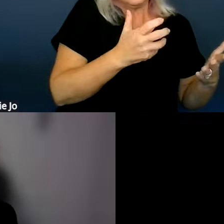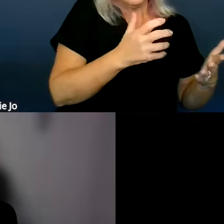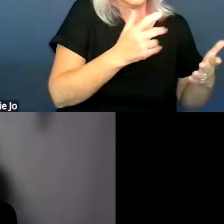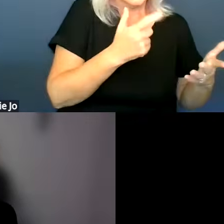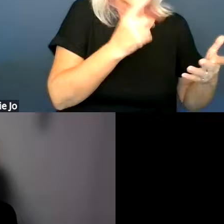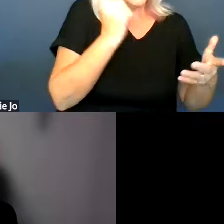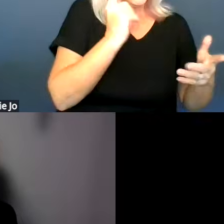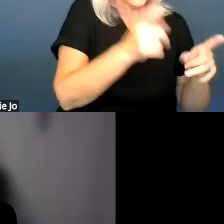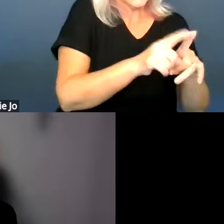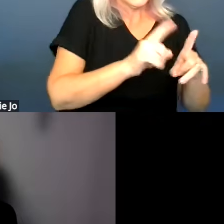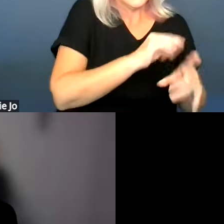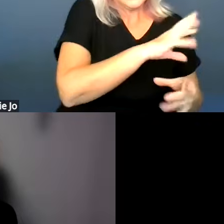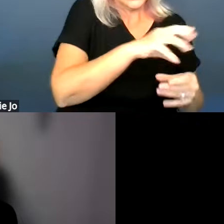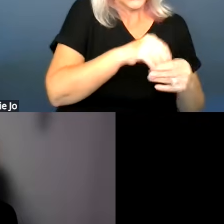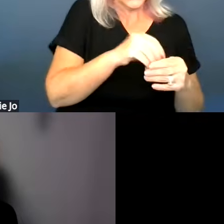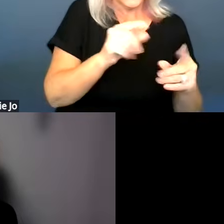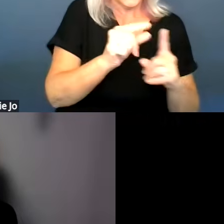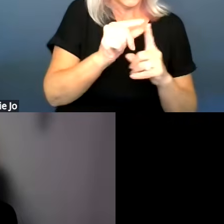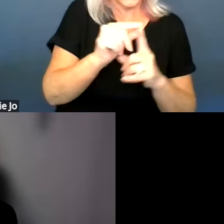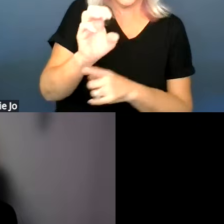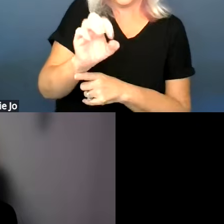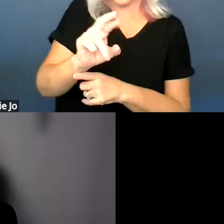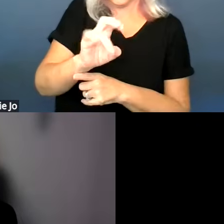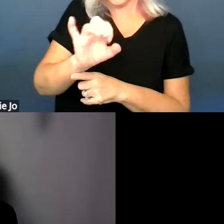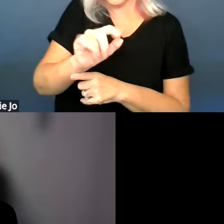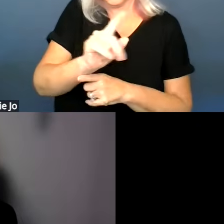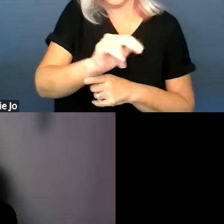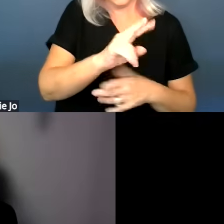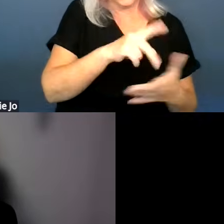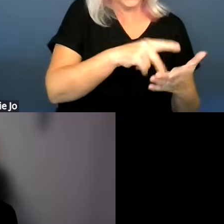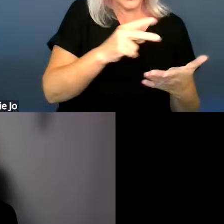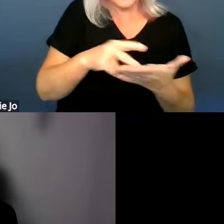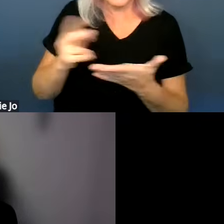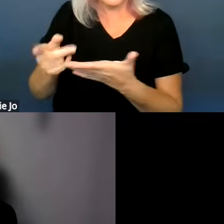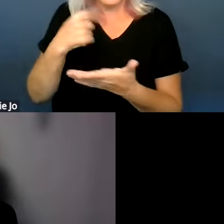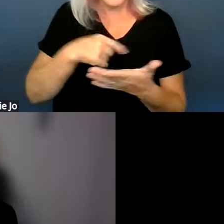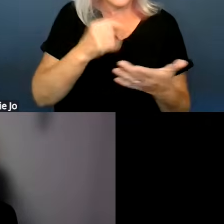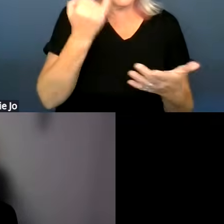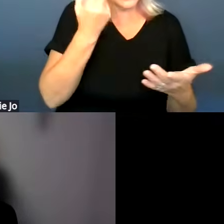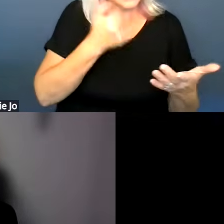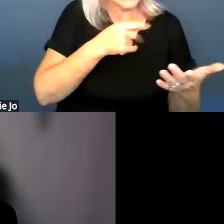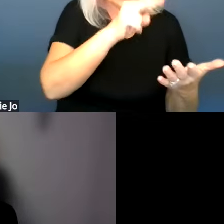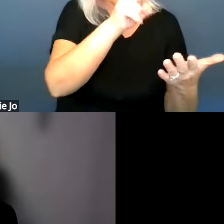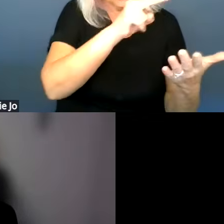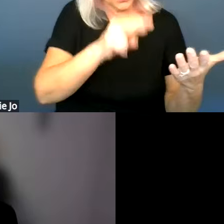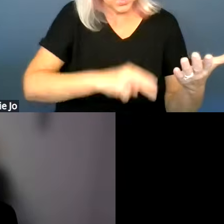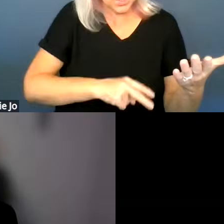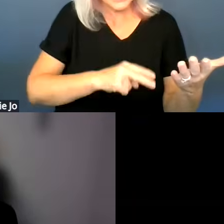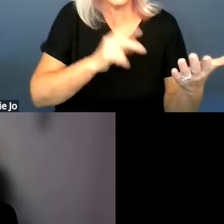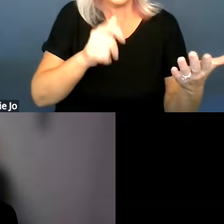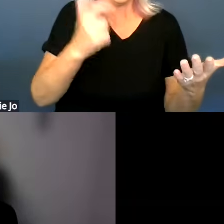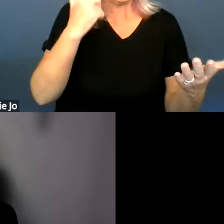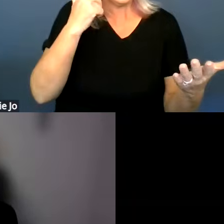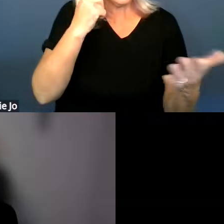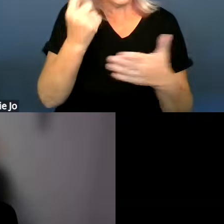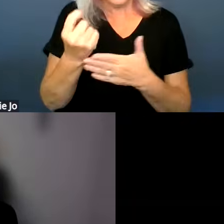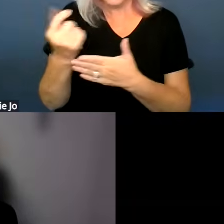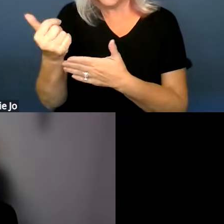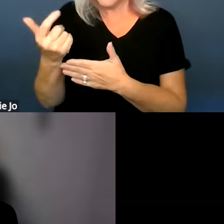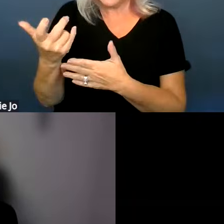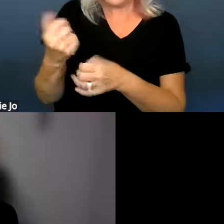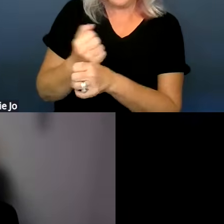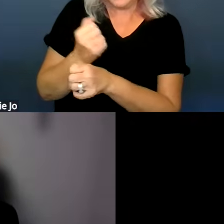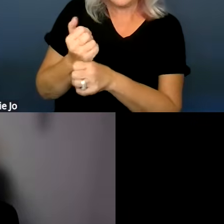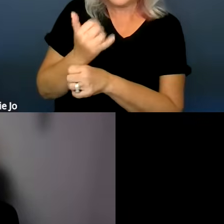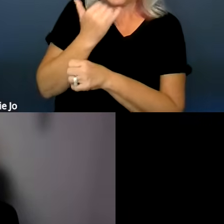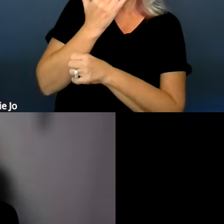that at least would beg a question of terms of which one they can then look down. But removing it, I think, actually makes it inaccurate, and that would be a